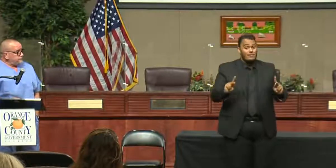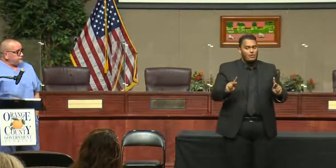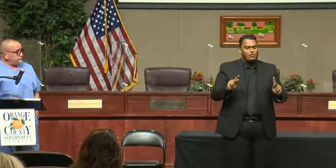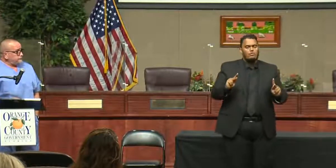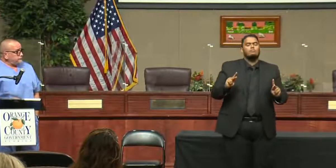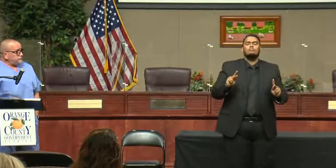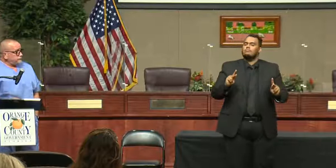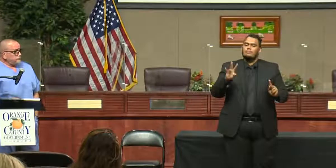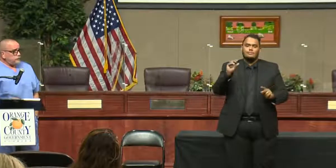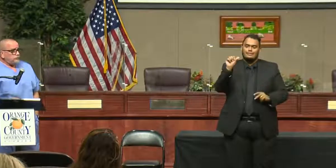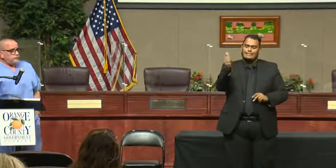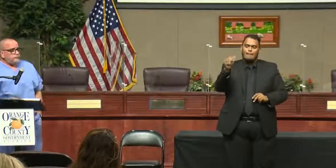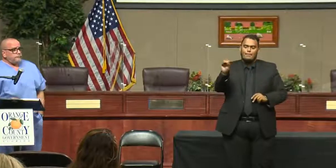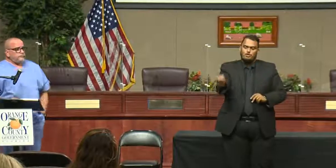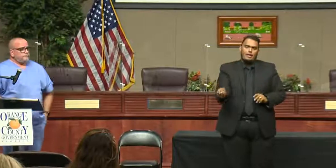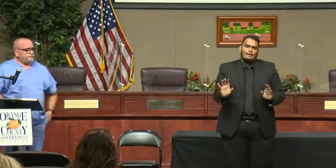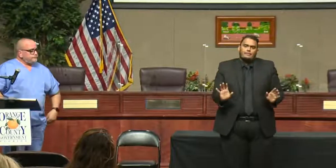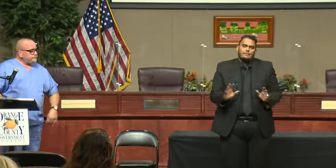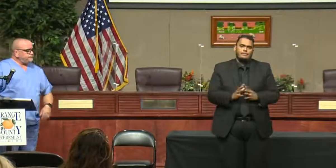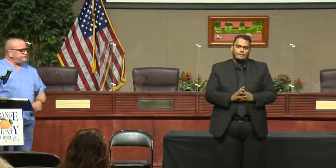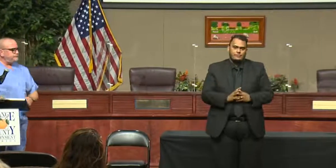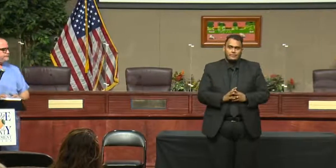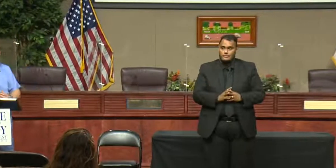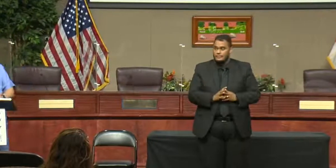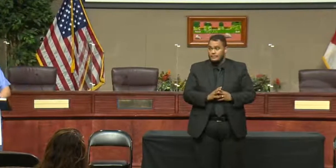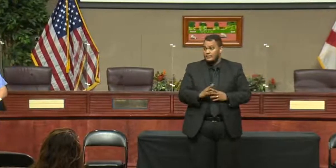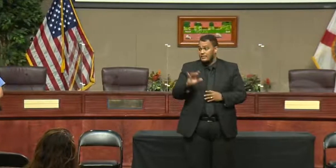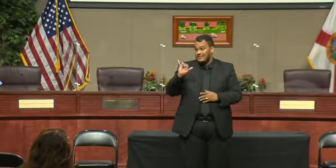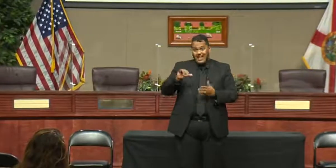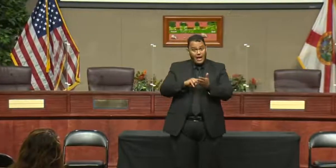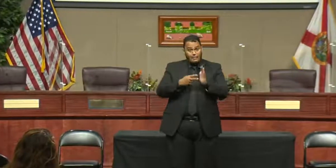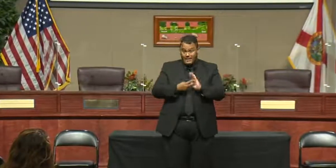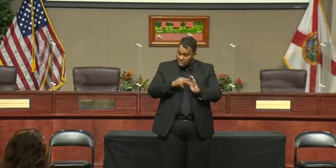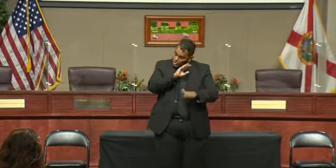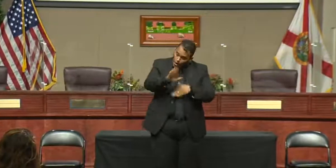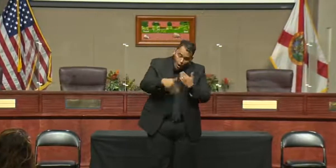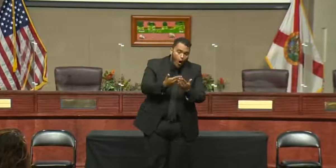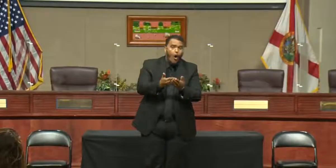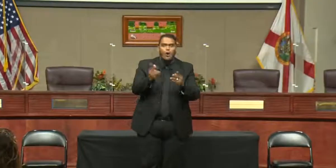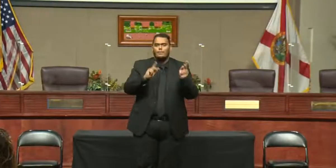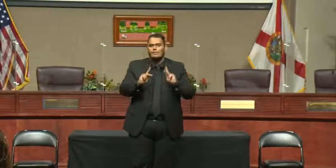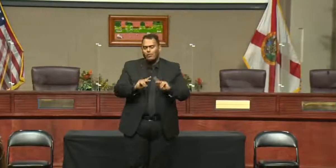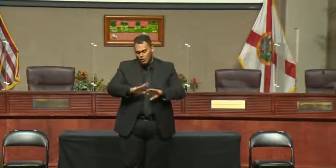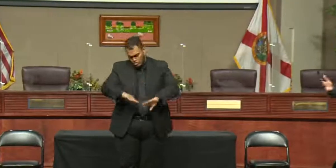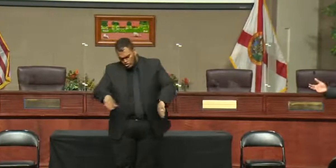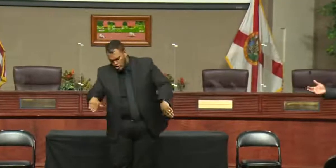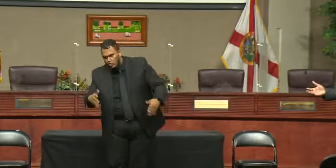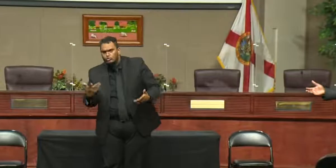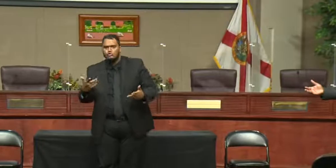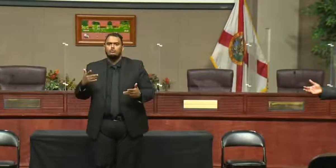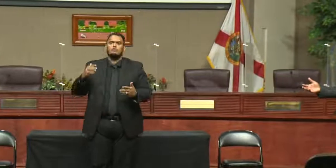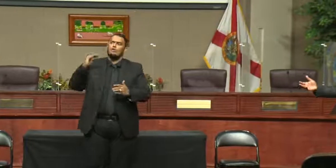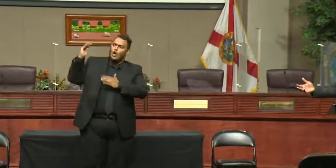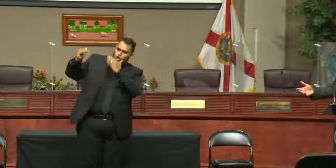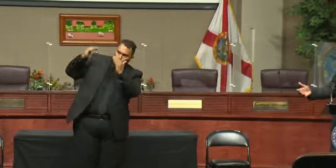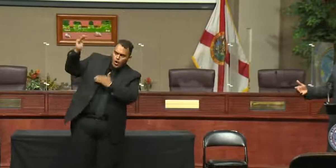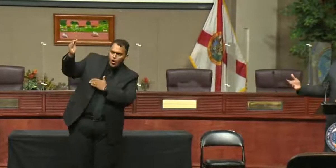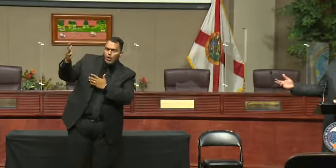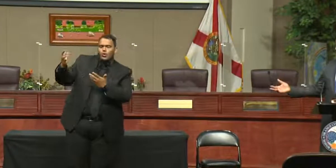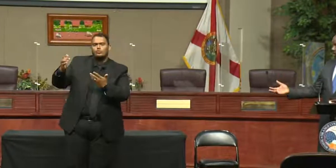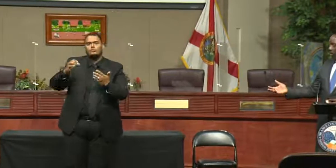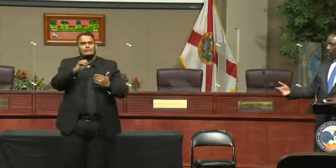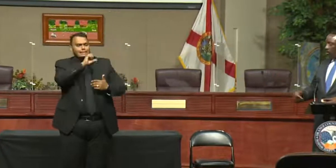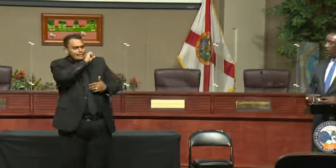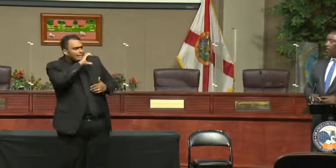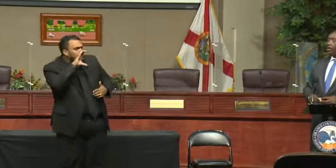Okay. So you can see, and that's everyone, children included. When we look at the adult, the